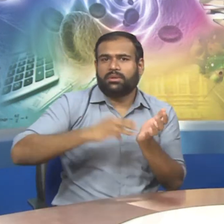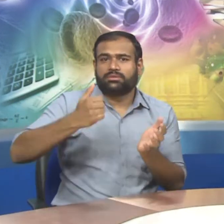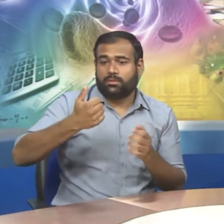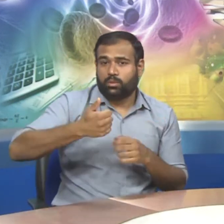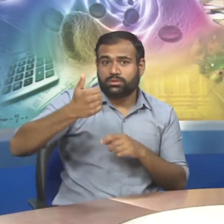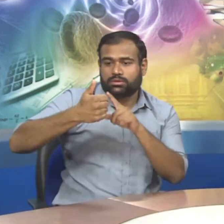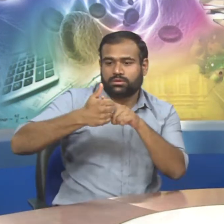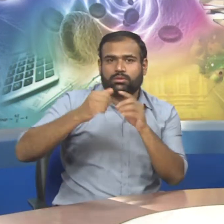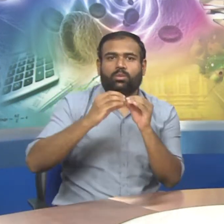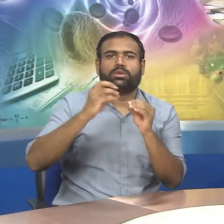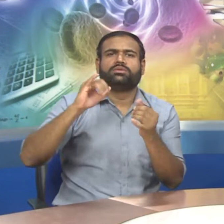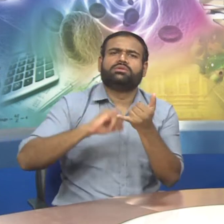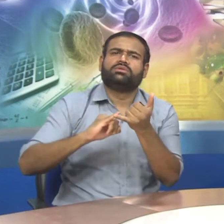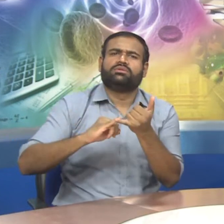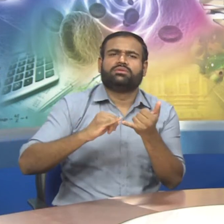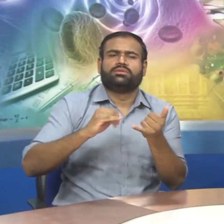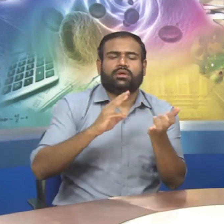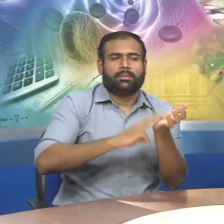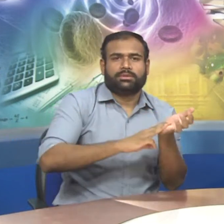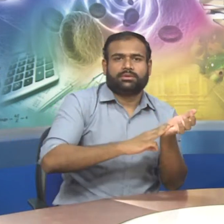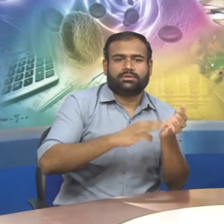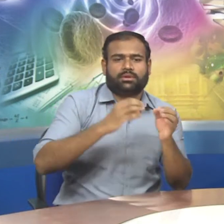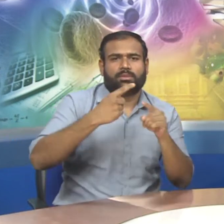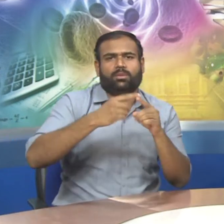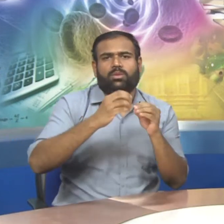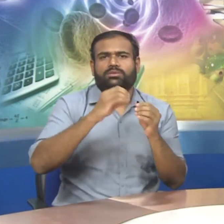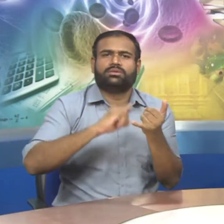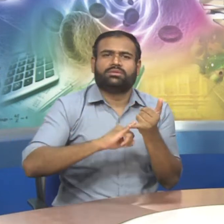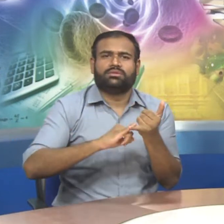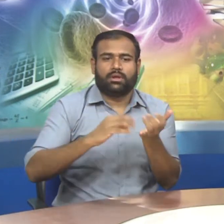This is the sign for minister, M plus boss.